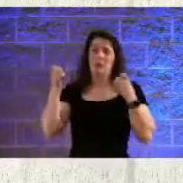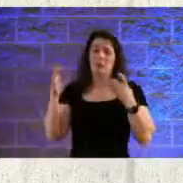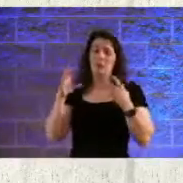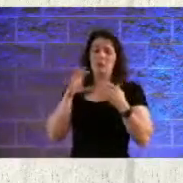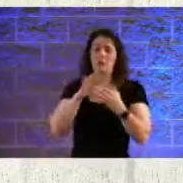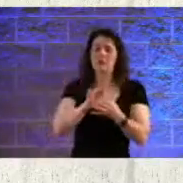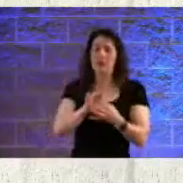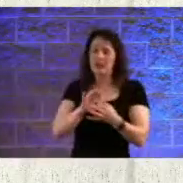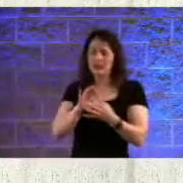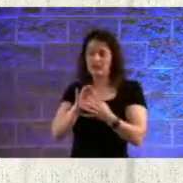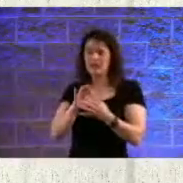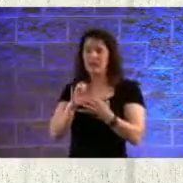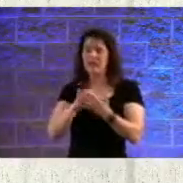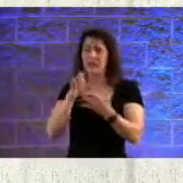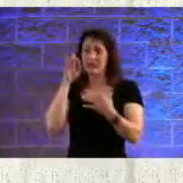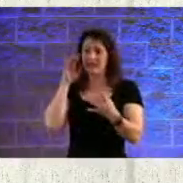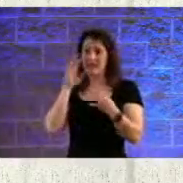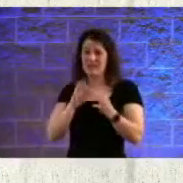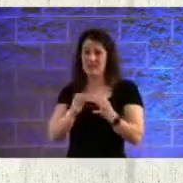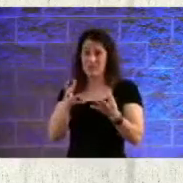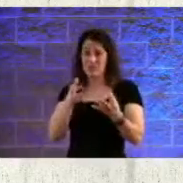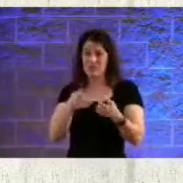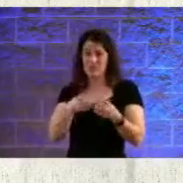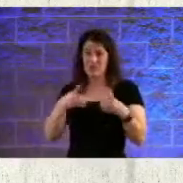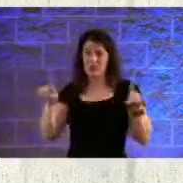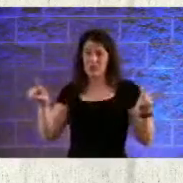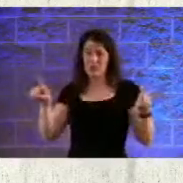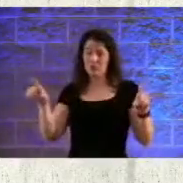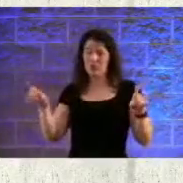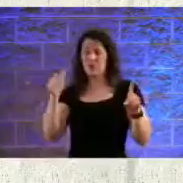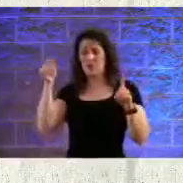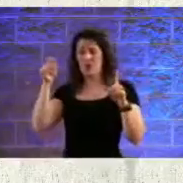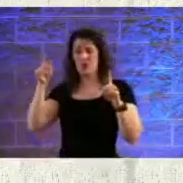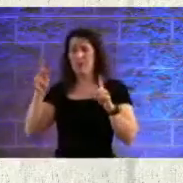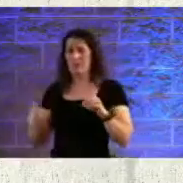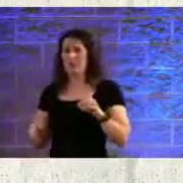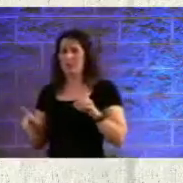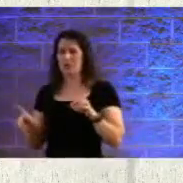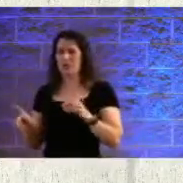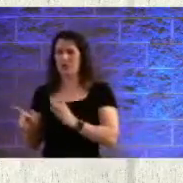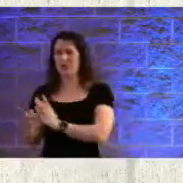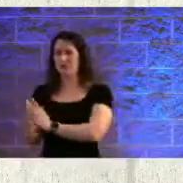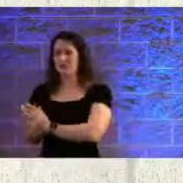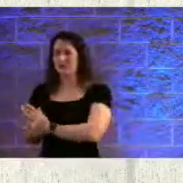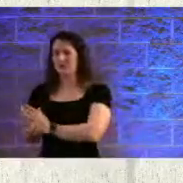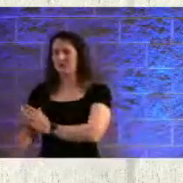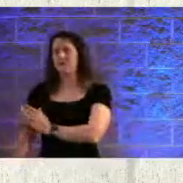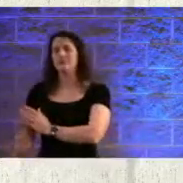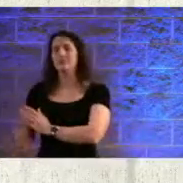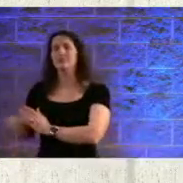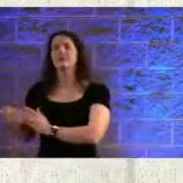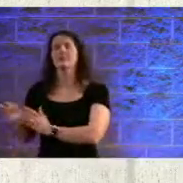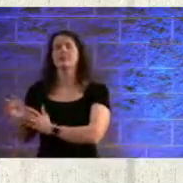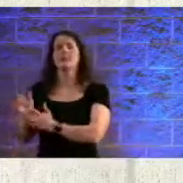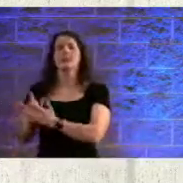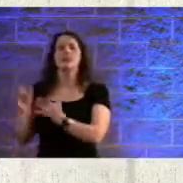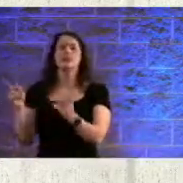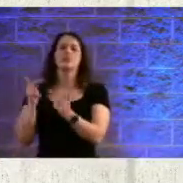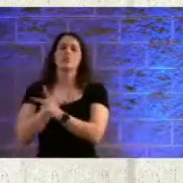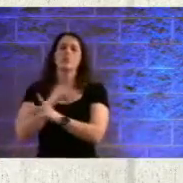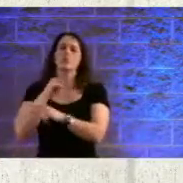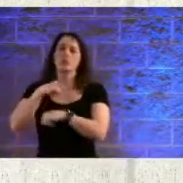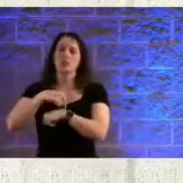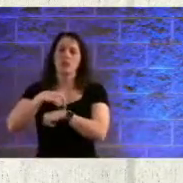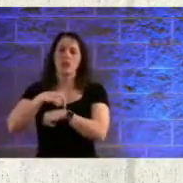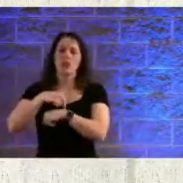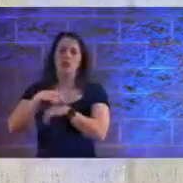attachments, that decision to divorce when there's some other person waiting in the wings is the absolute worst time to